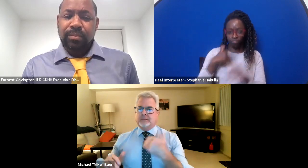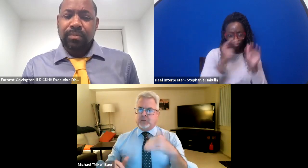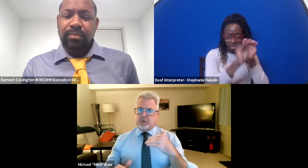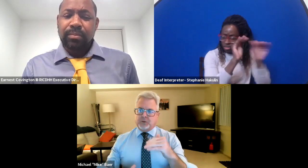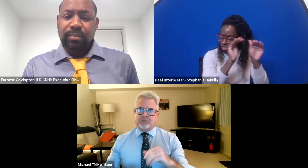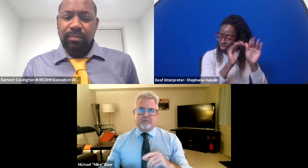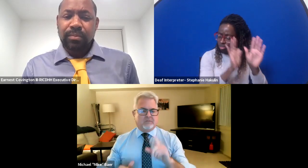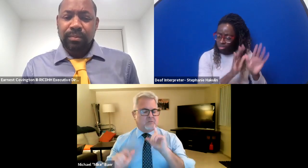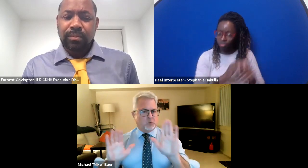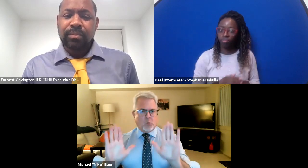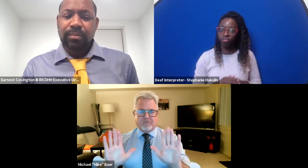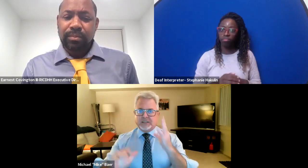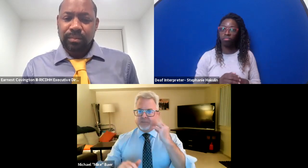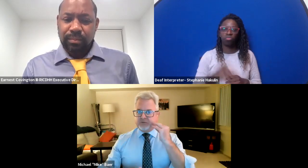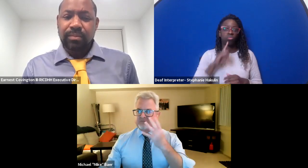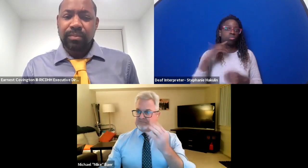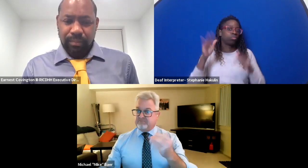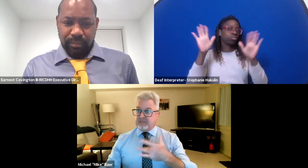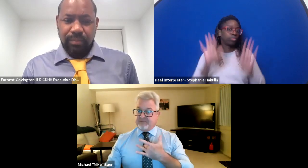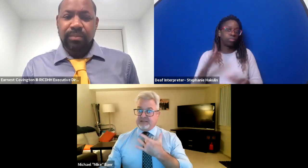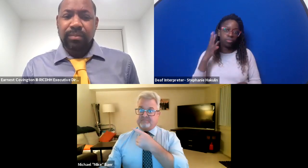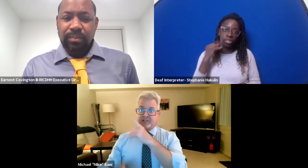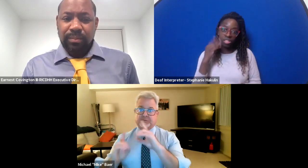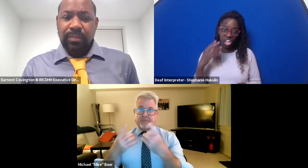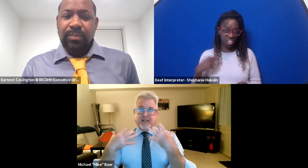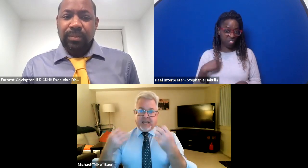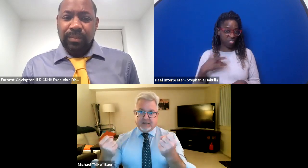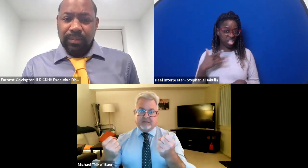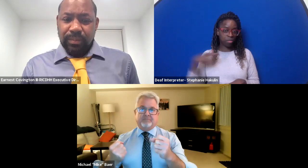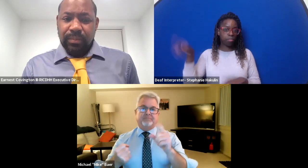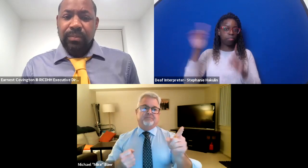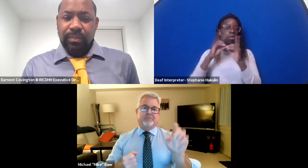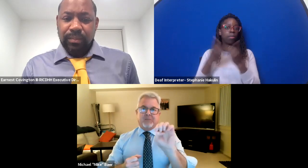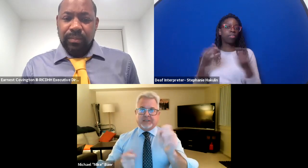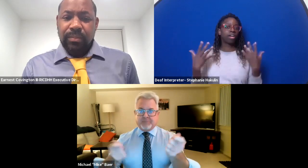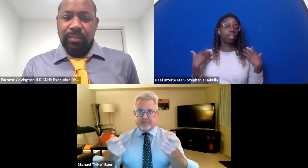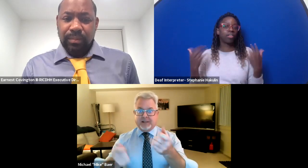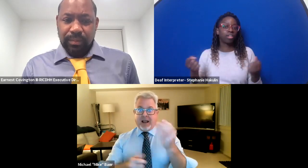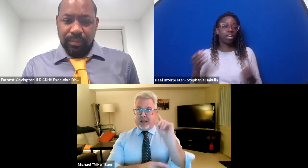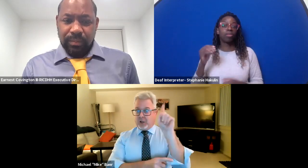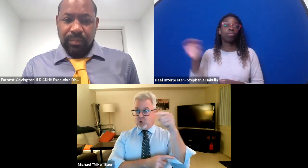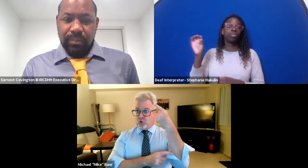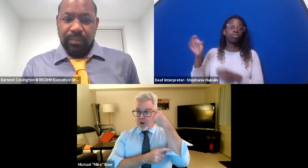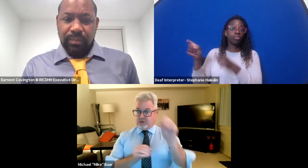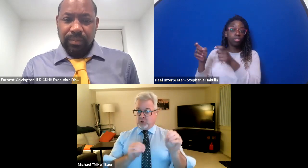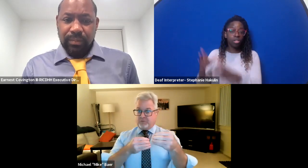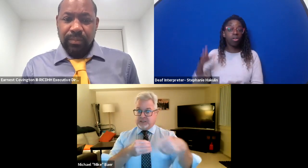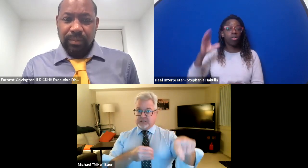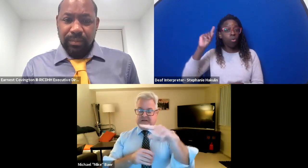translated into as well. People don't just speak English. So it's been an excellent experience, and I feel like they're very